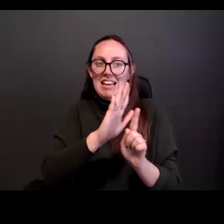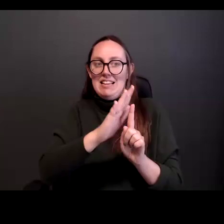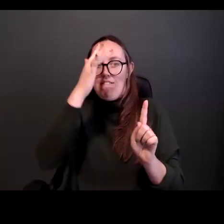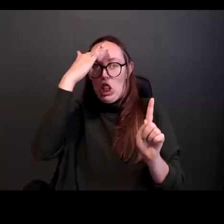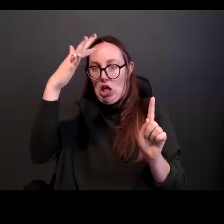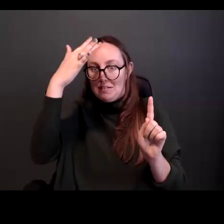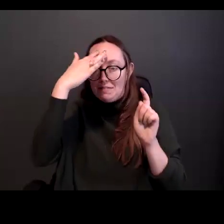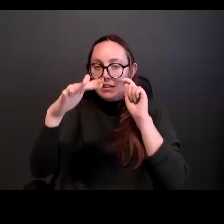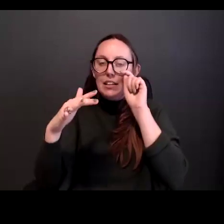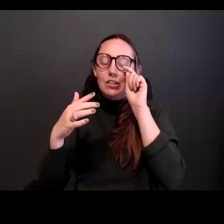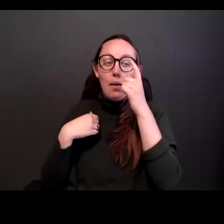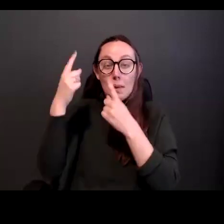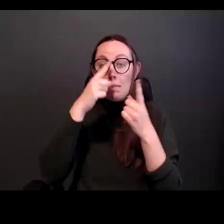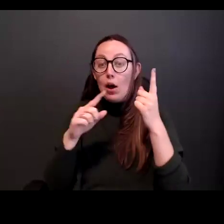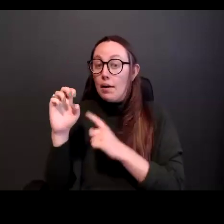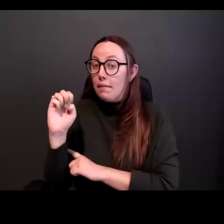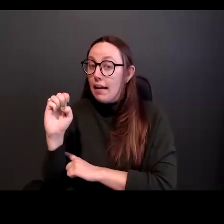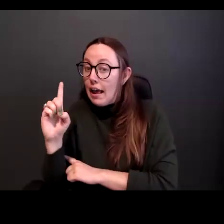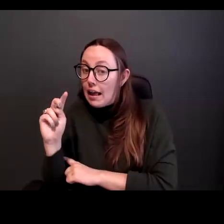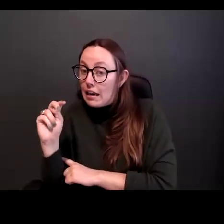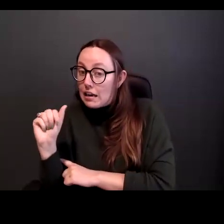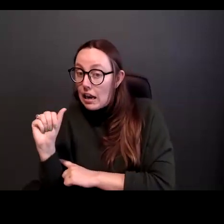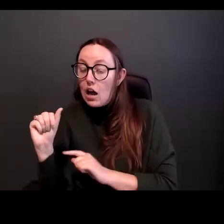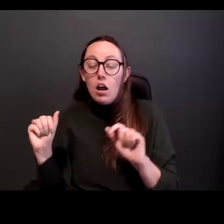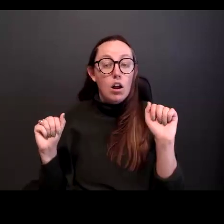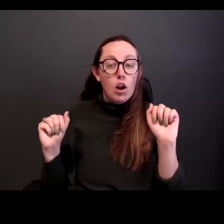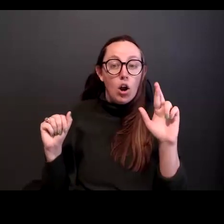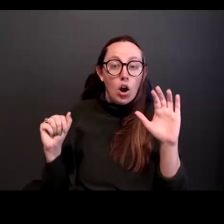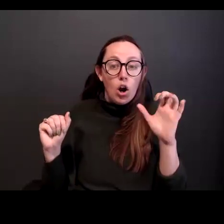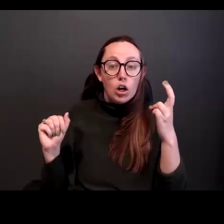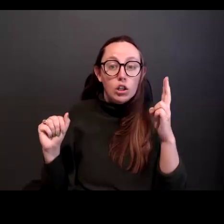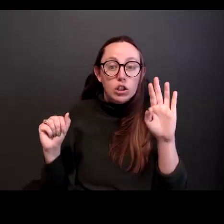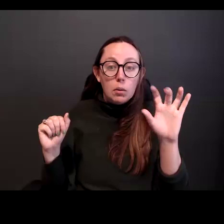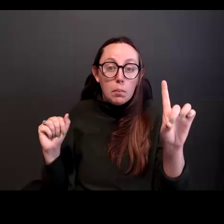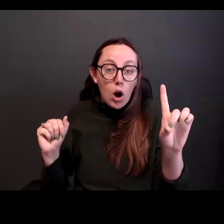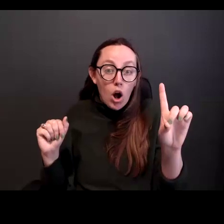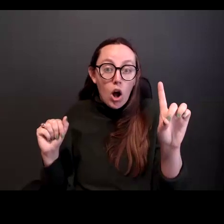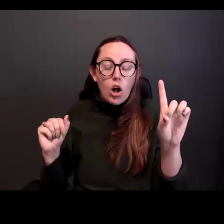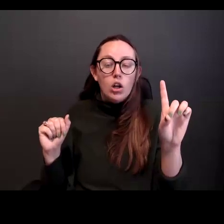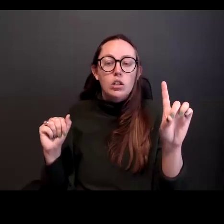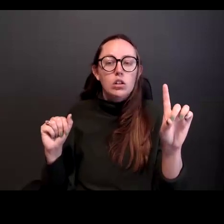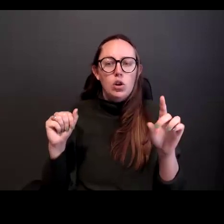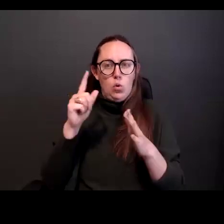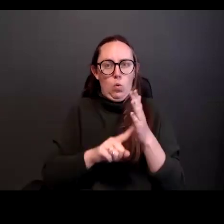connection is that she felt the need to express it to Ida May.